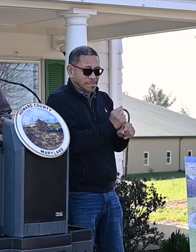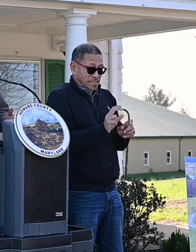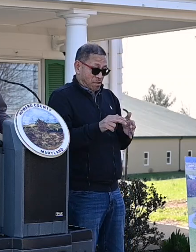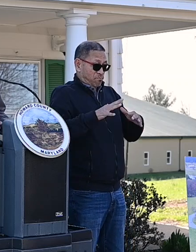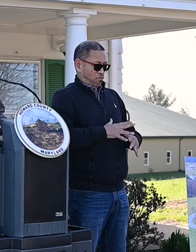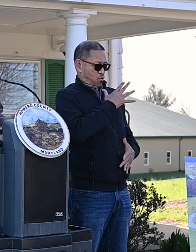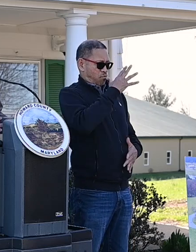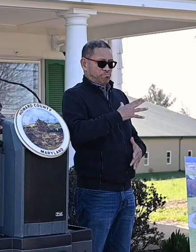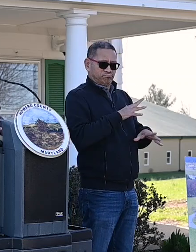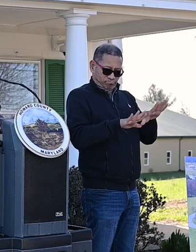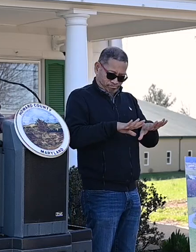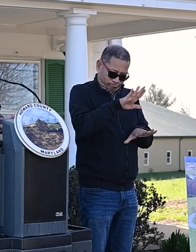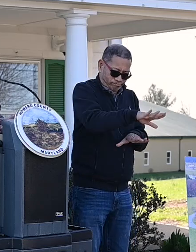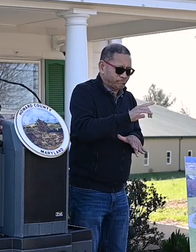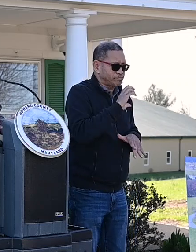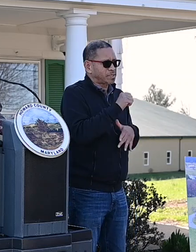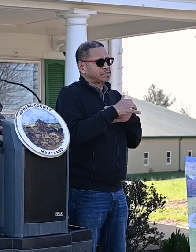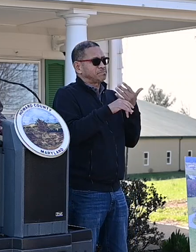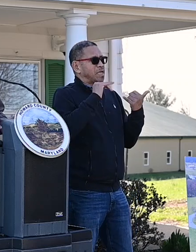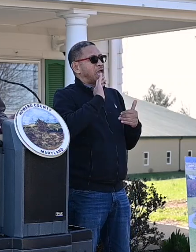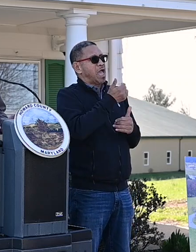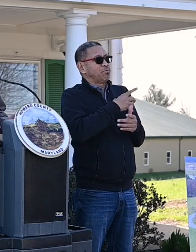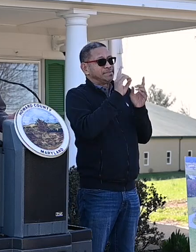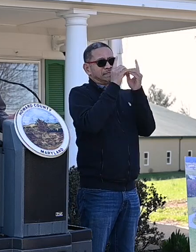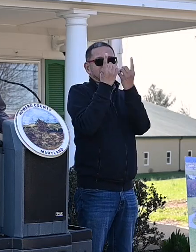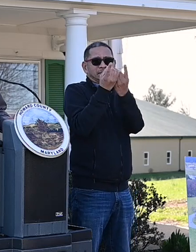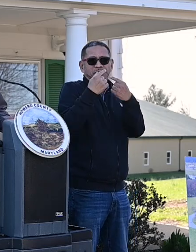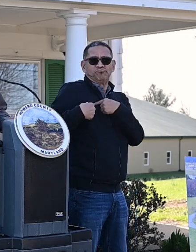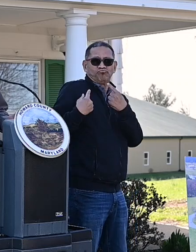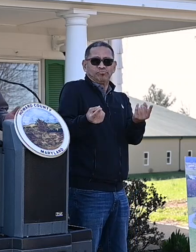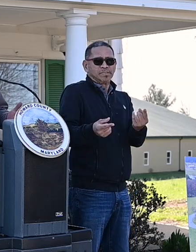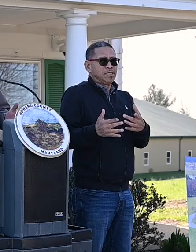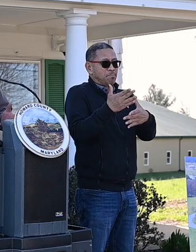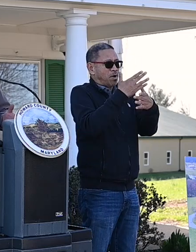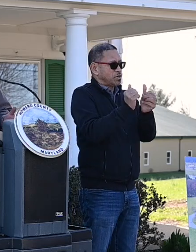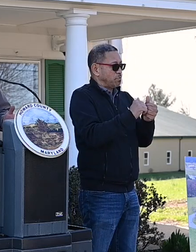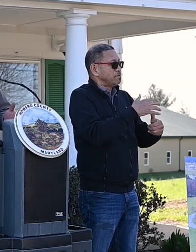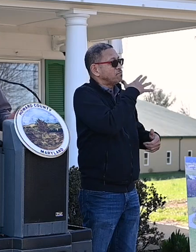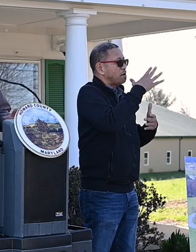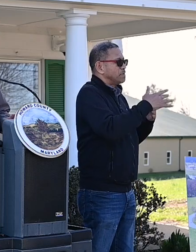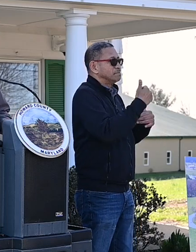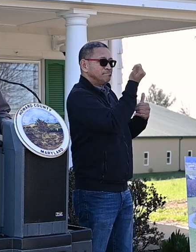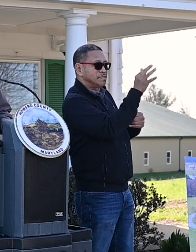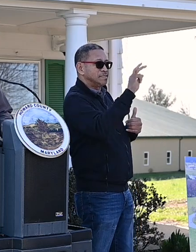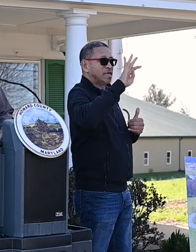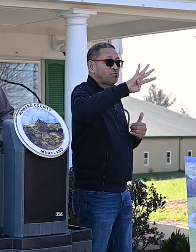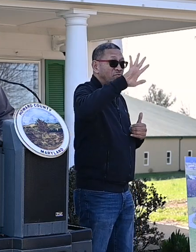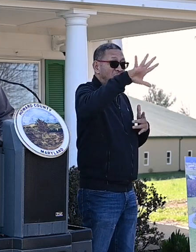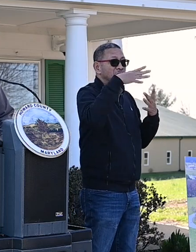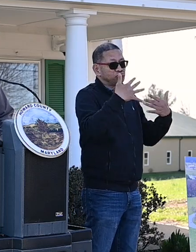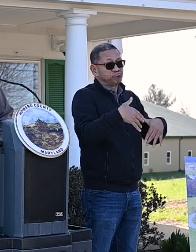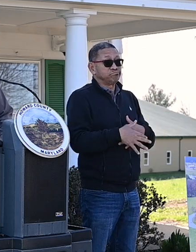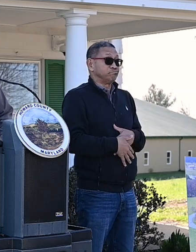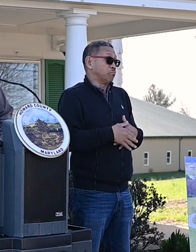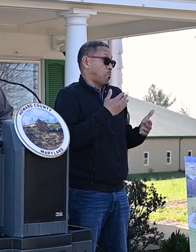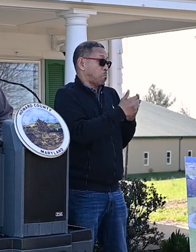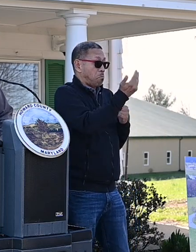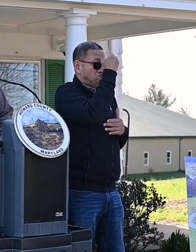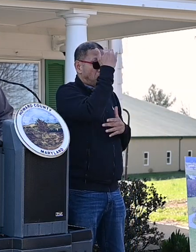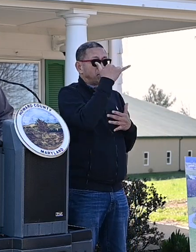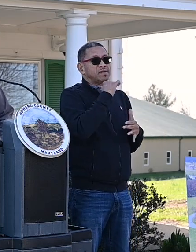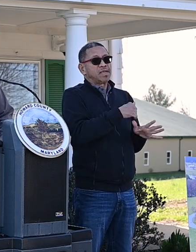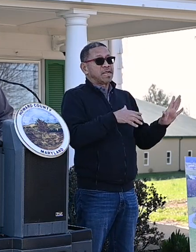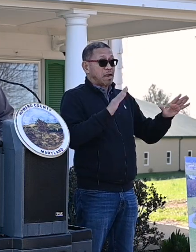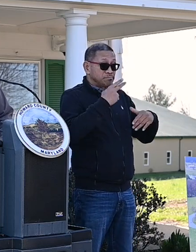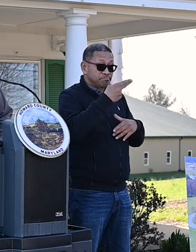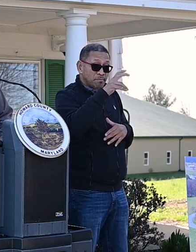step, right? But like I said, our district has been partnering with farmers since 1945. And whether you know it or not, our